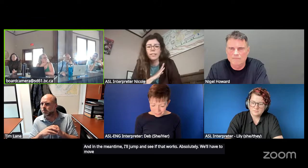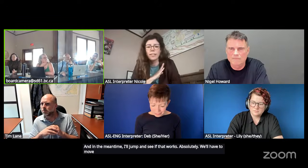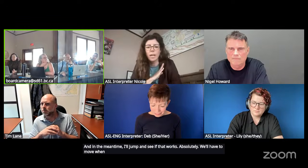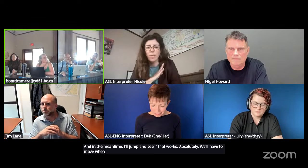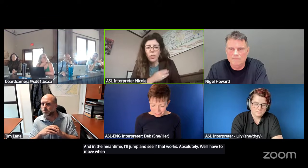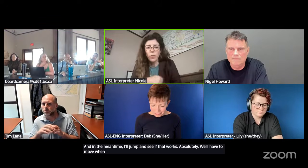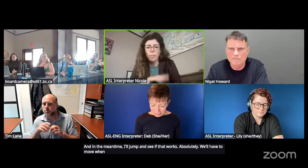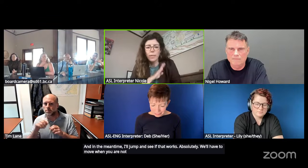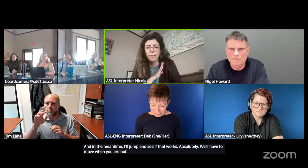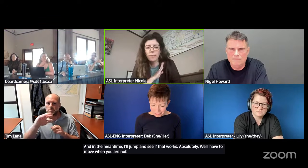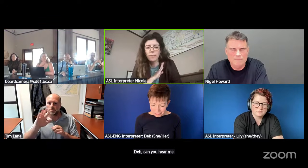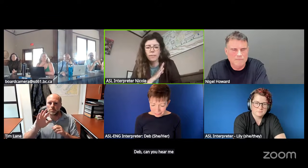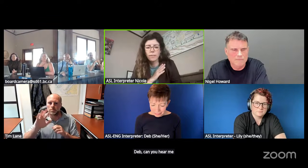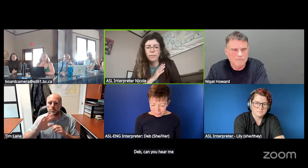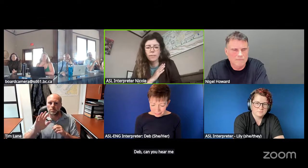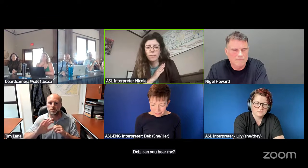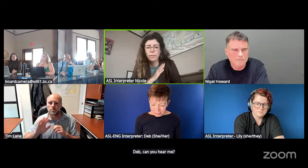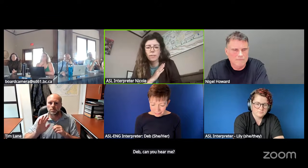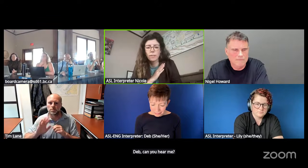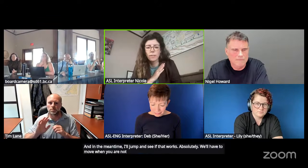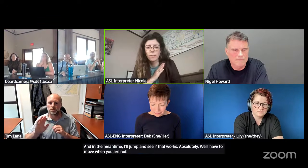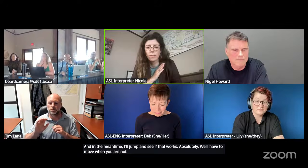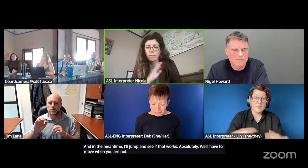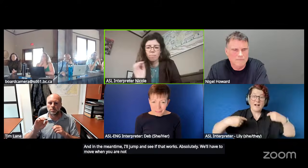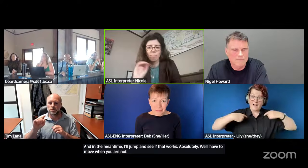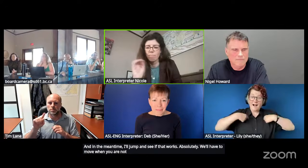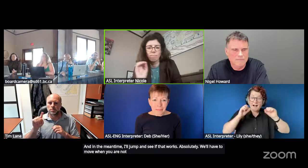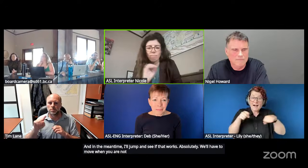not speaking. Deb, can you hear me?